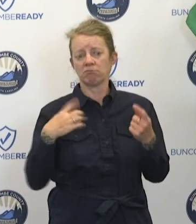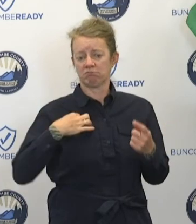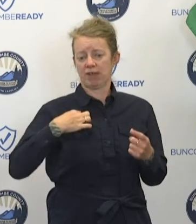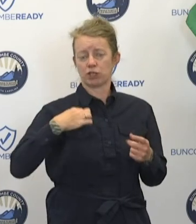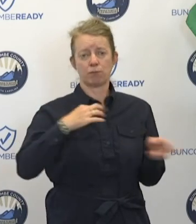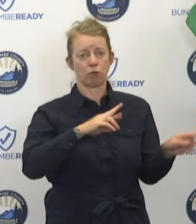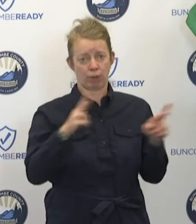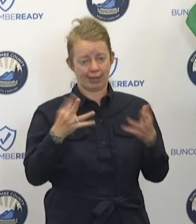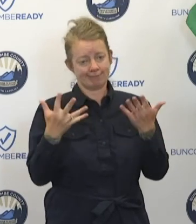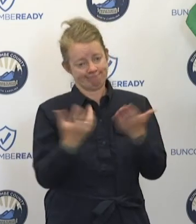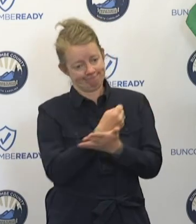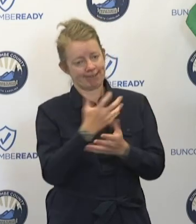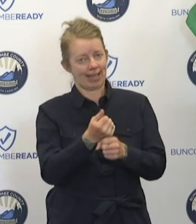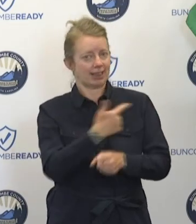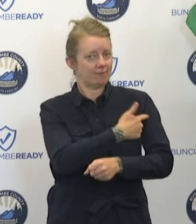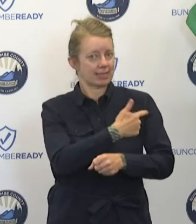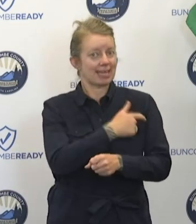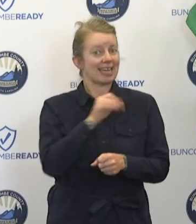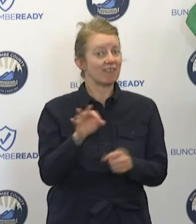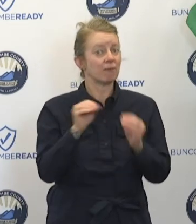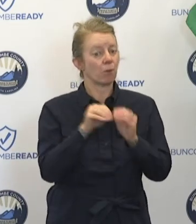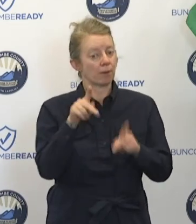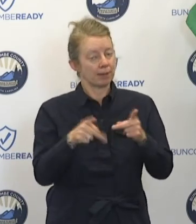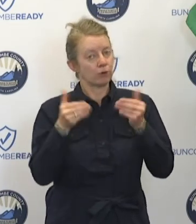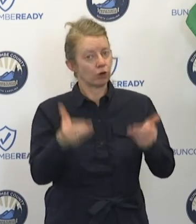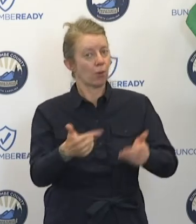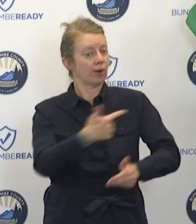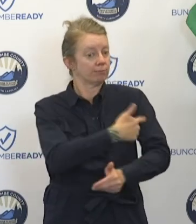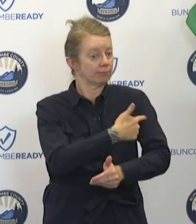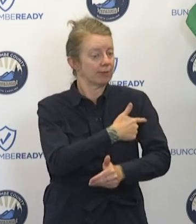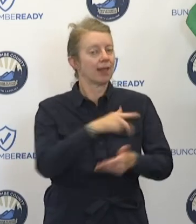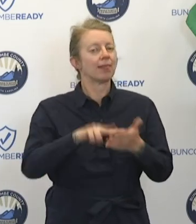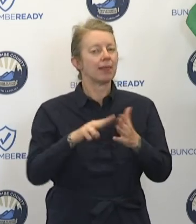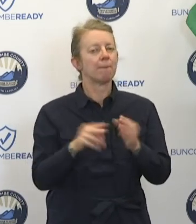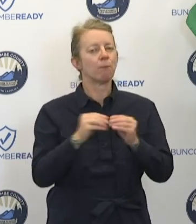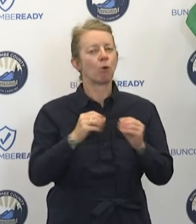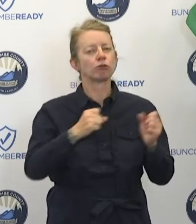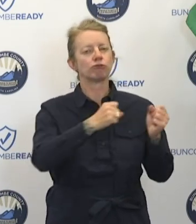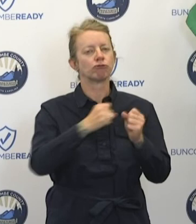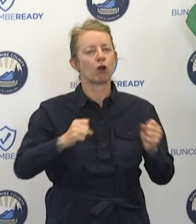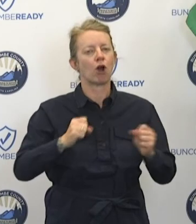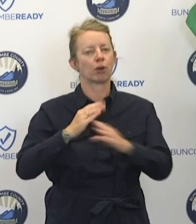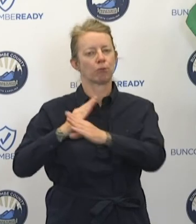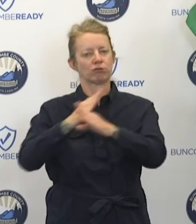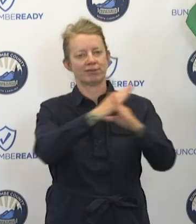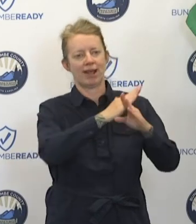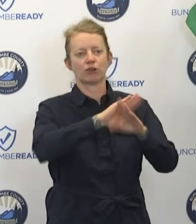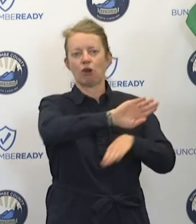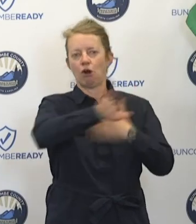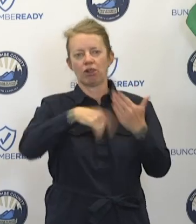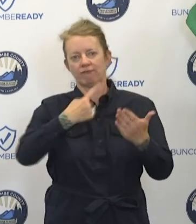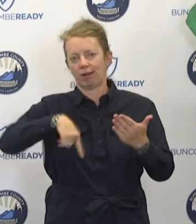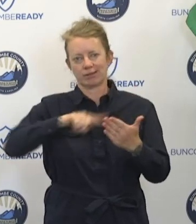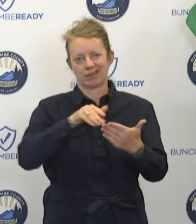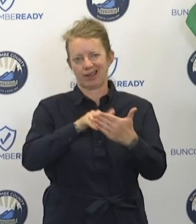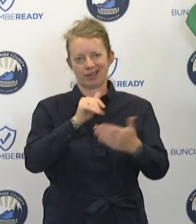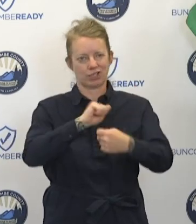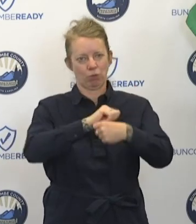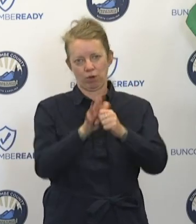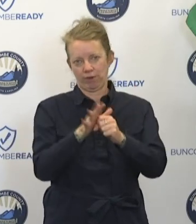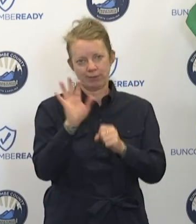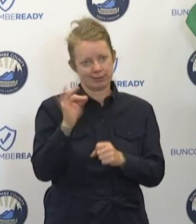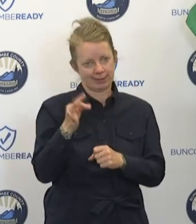vaccinated. The more of us who are vaccinated, the stronger our shield of protection against COVID-19 is, and the safer we all